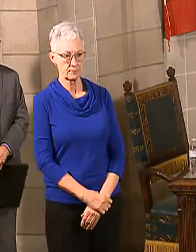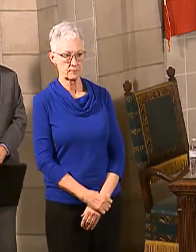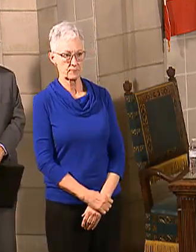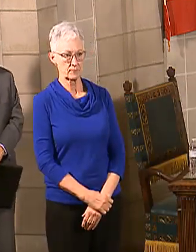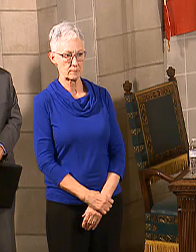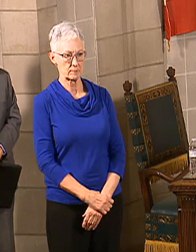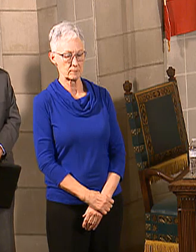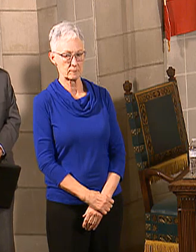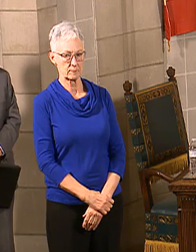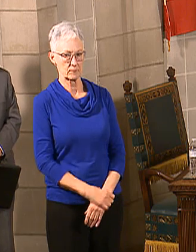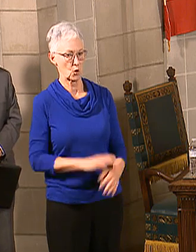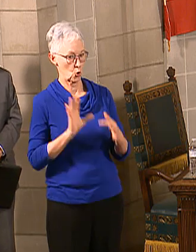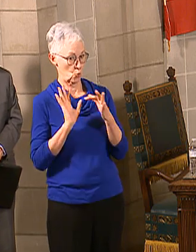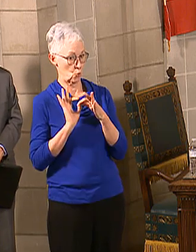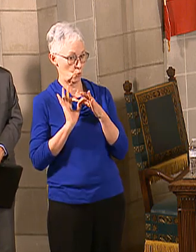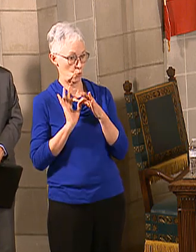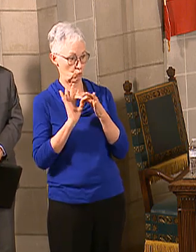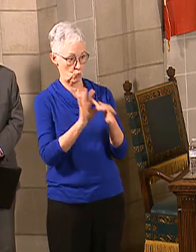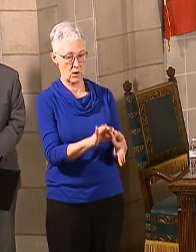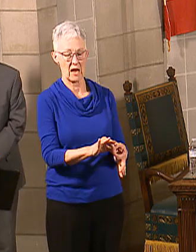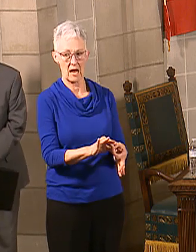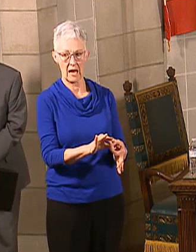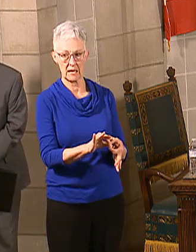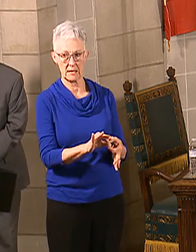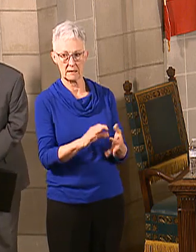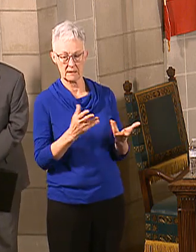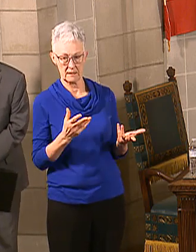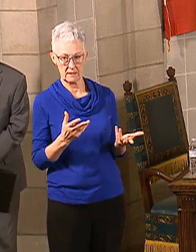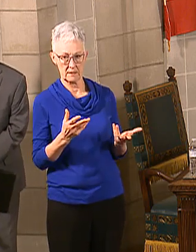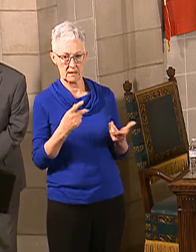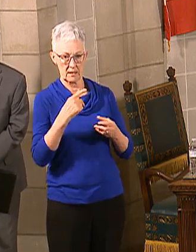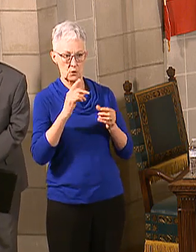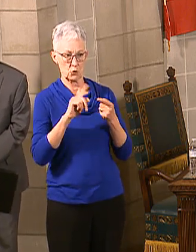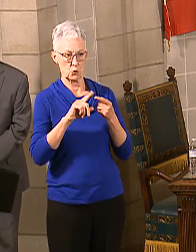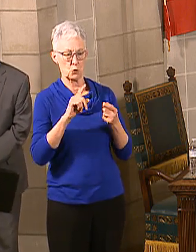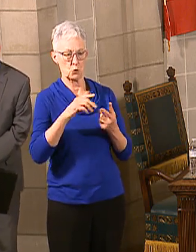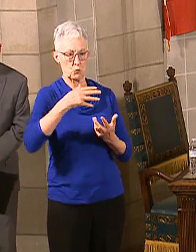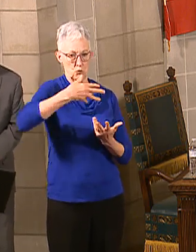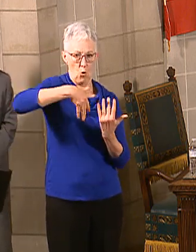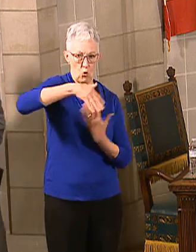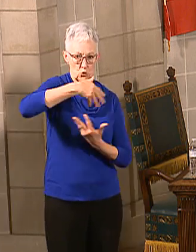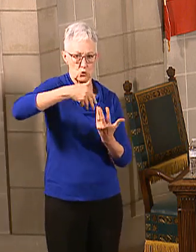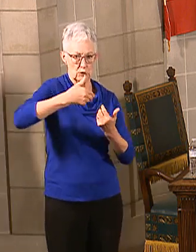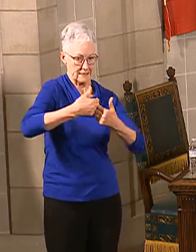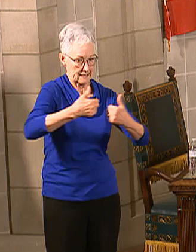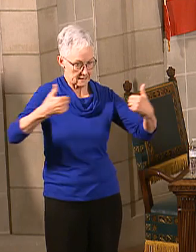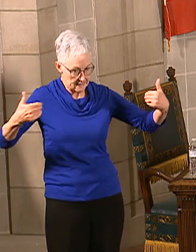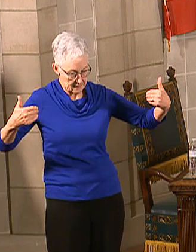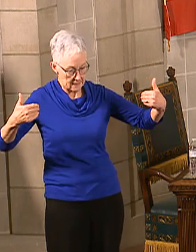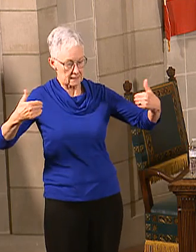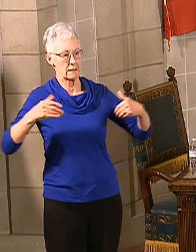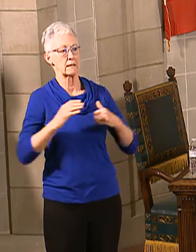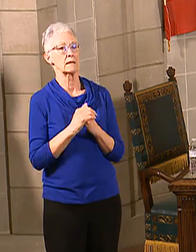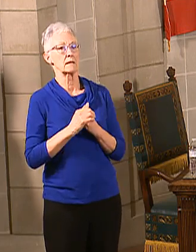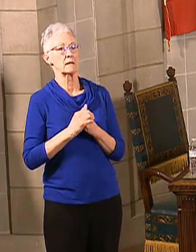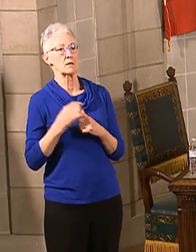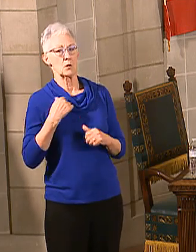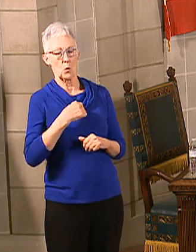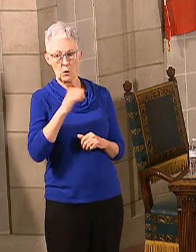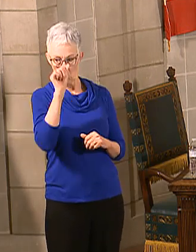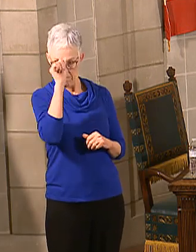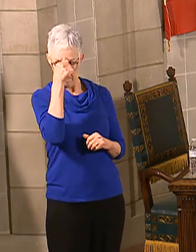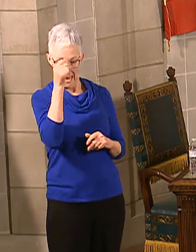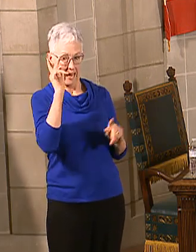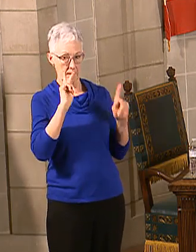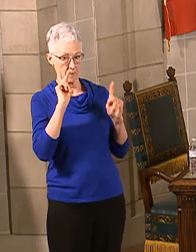Along the lines of continued focus on social distancing, one of the things we want to remind people is that when they go to the